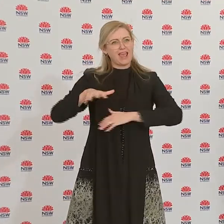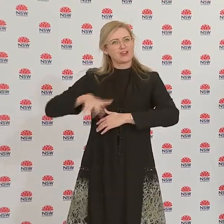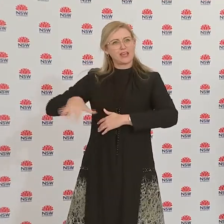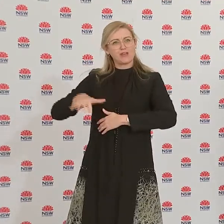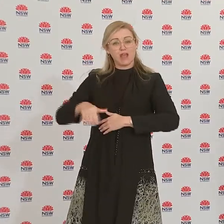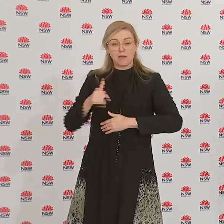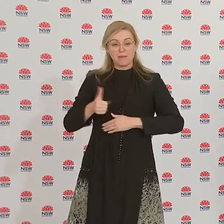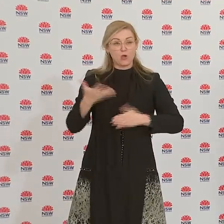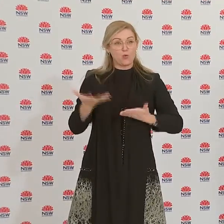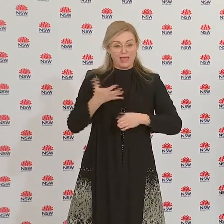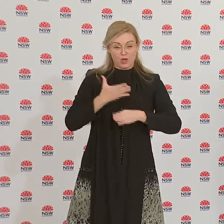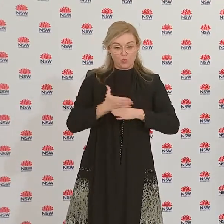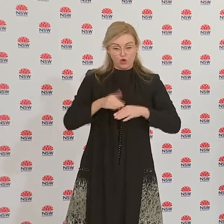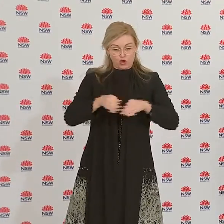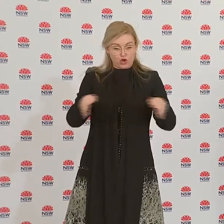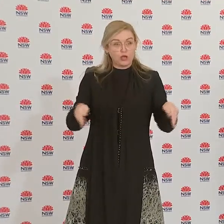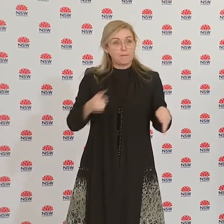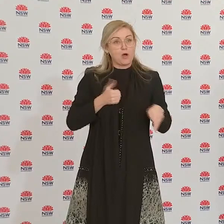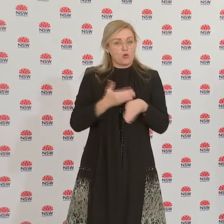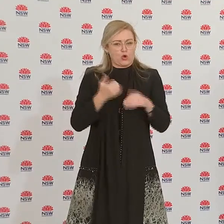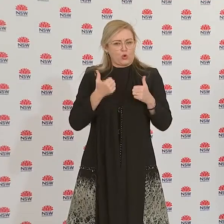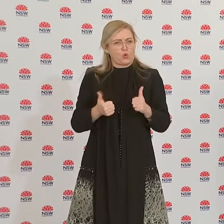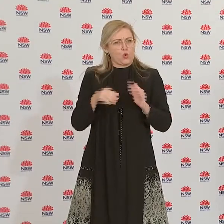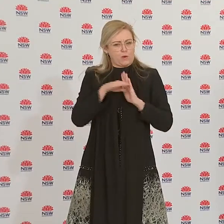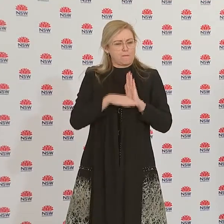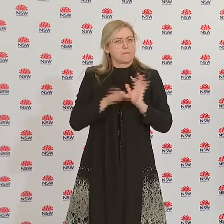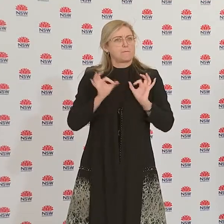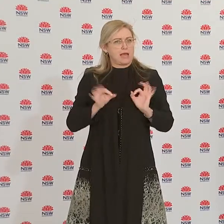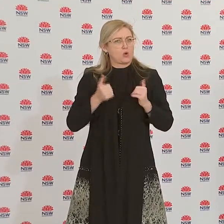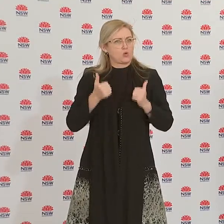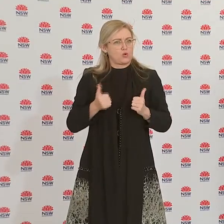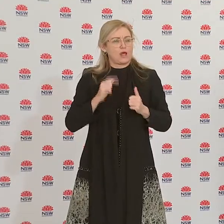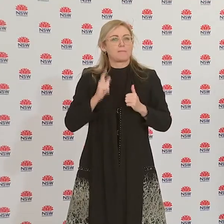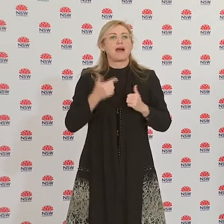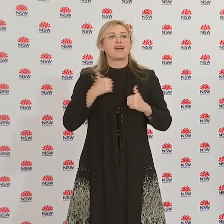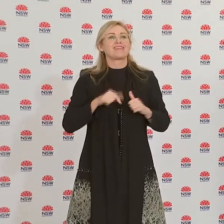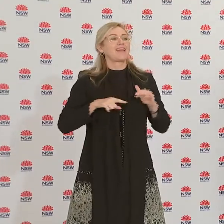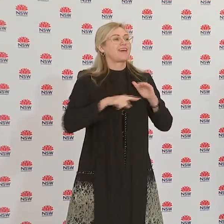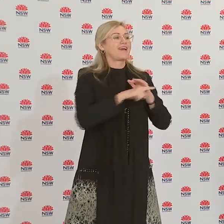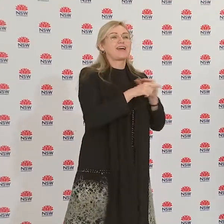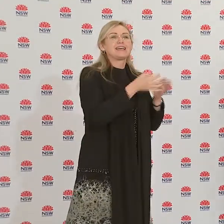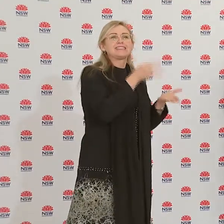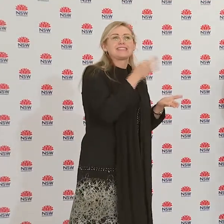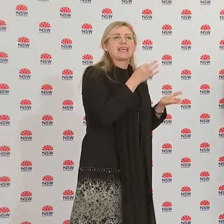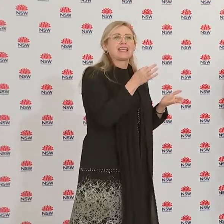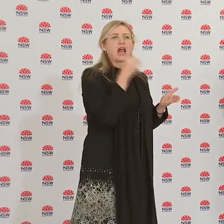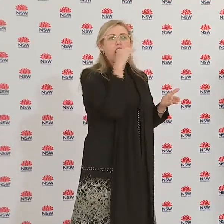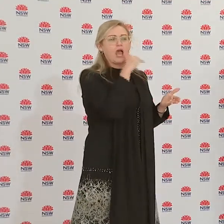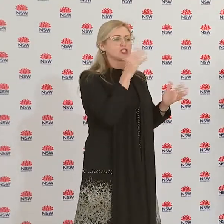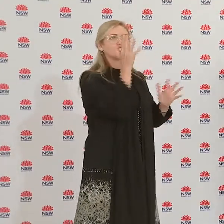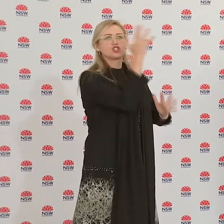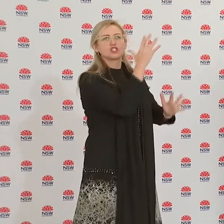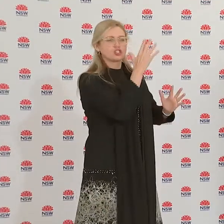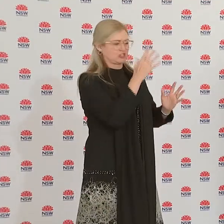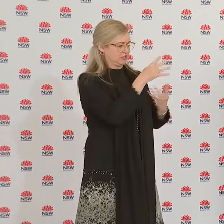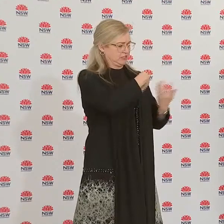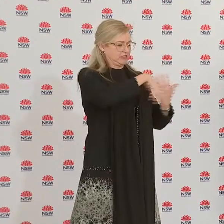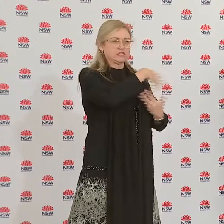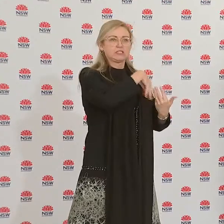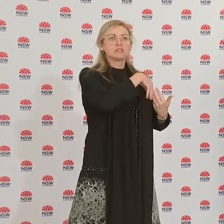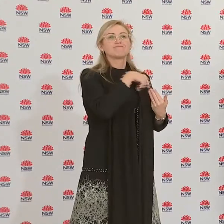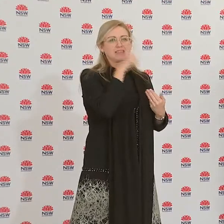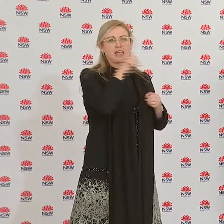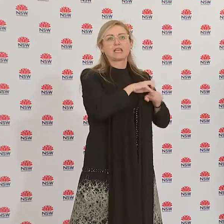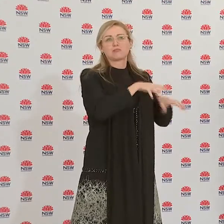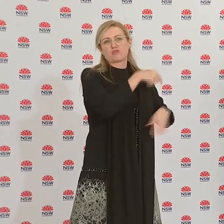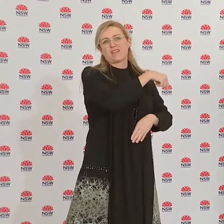actual premise, but if people go and congregate somewhere, it defeats the purpose of the segregation. So I just want to also